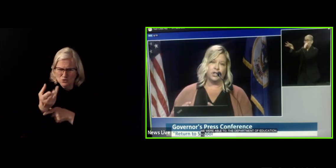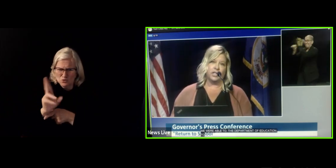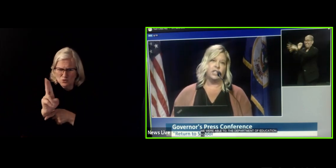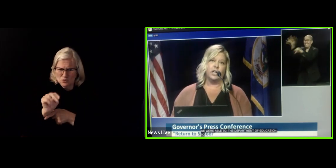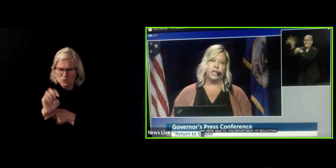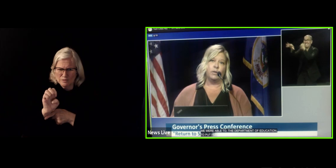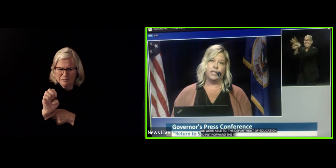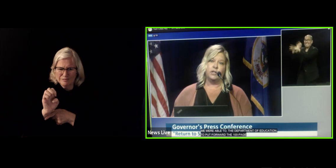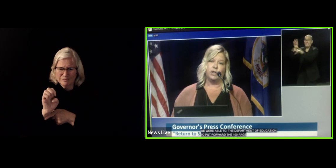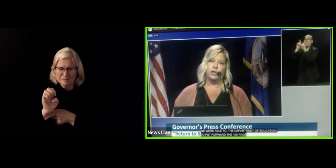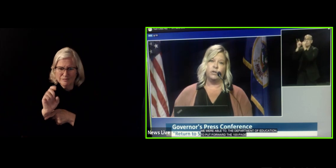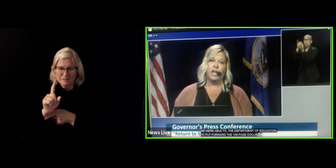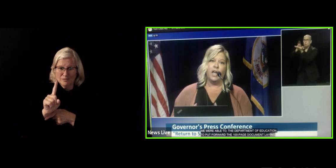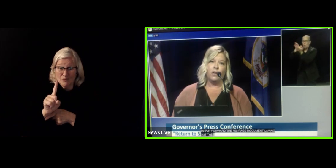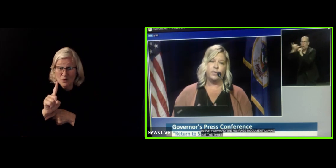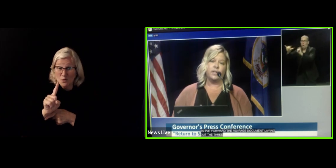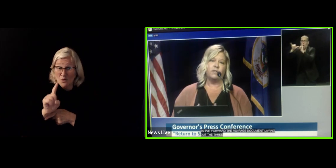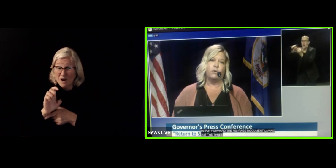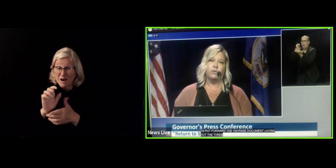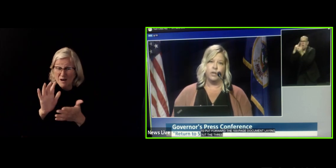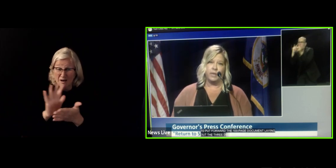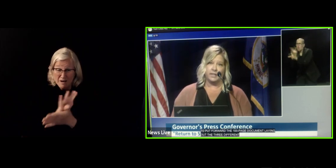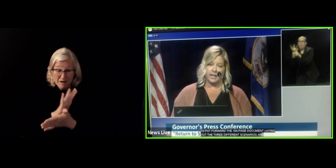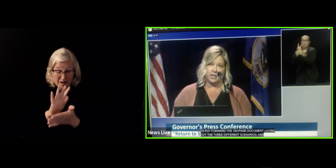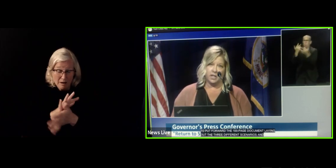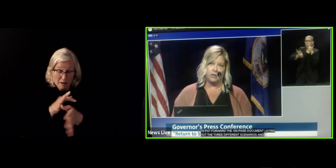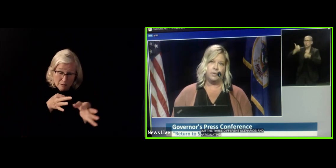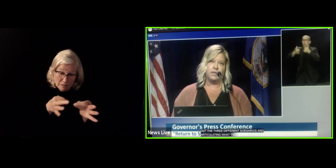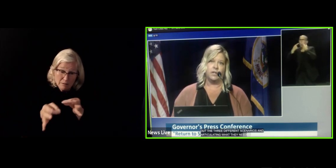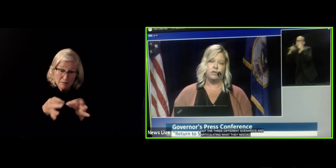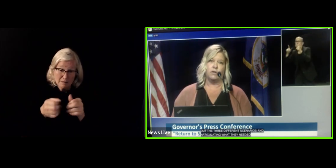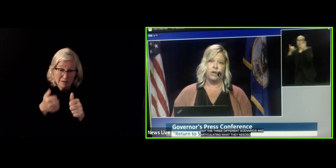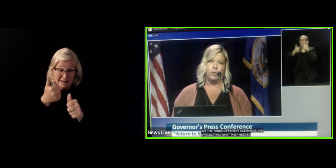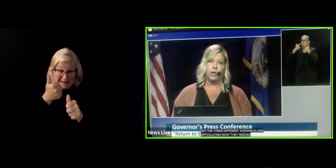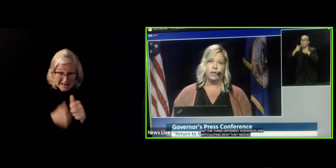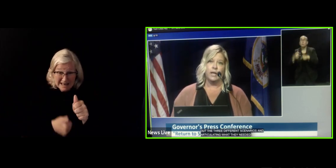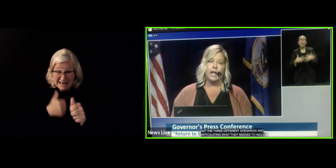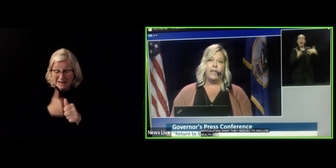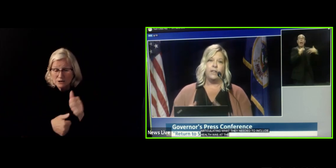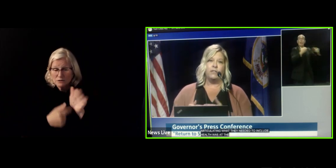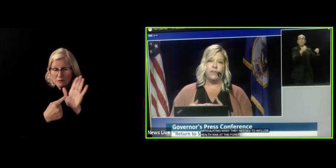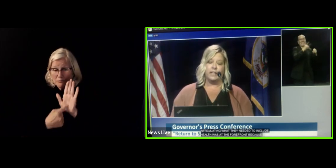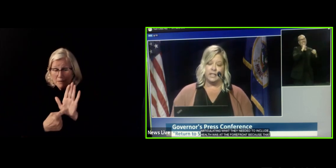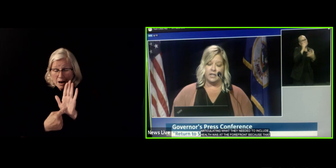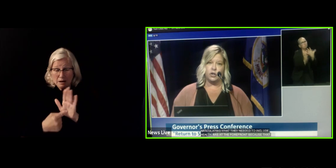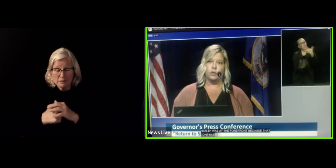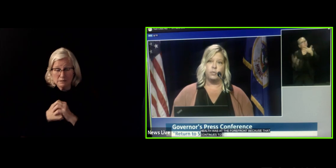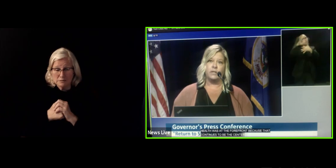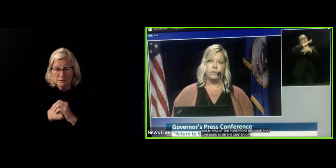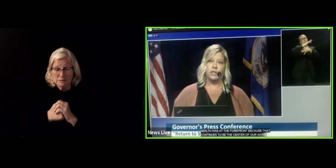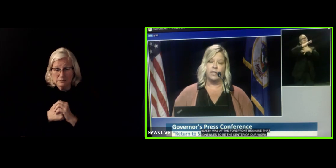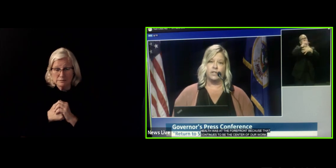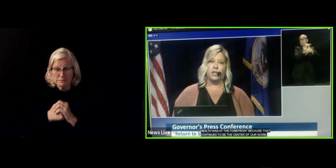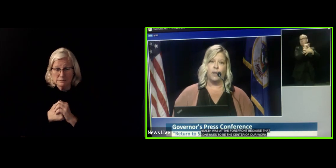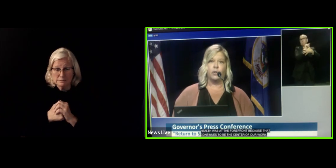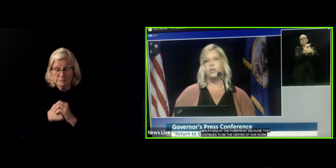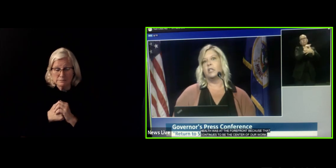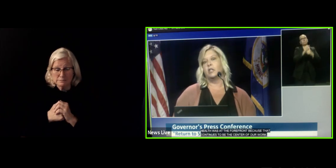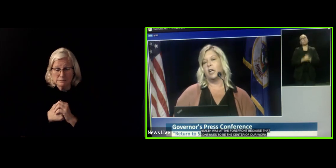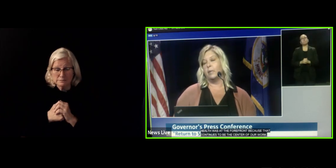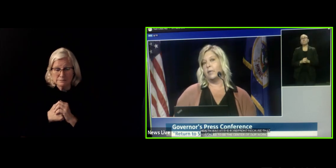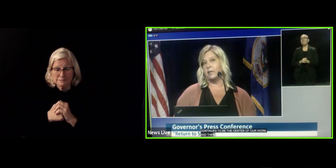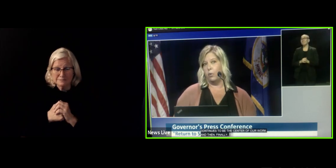and articulating what they needed to include. Health was at the forefront, because that continues to be the center of our work. And then finally, this third piece really gives us the